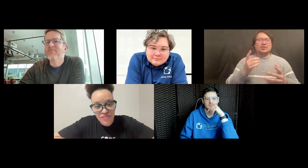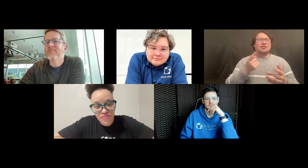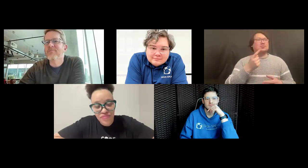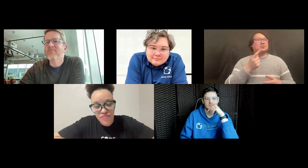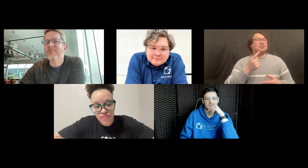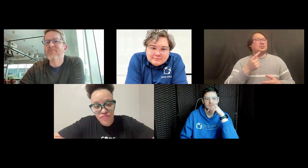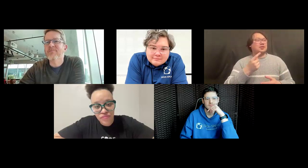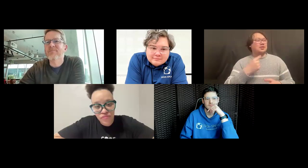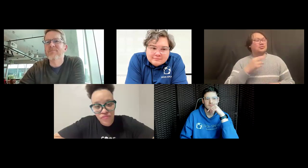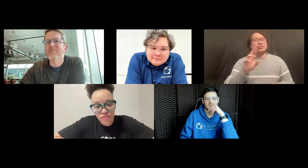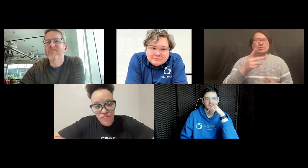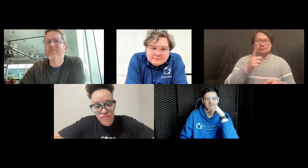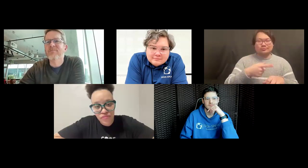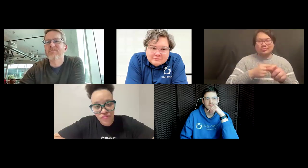So RLHF,